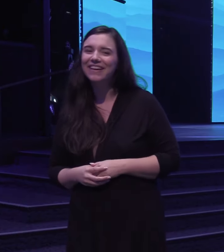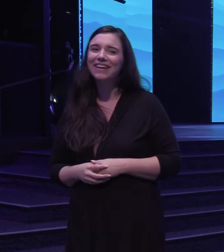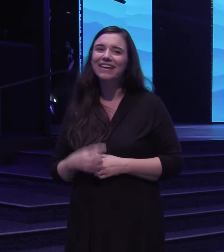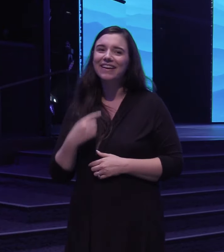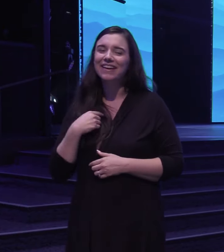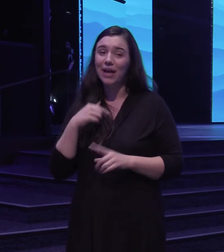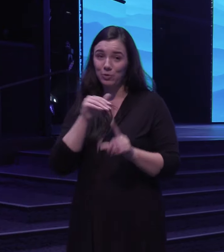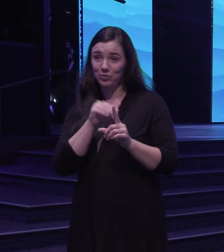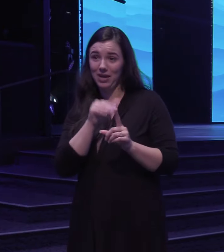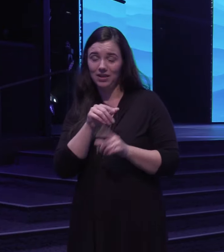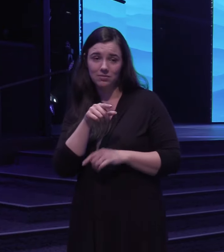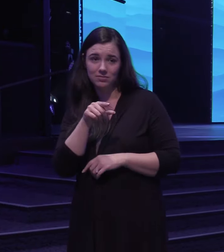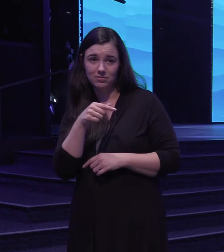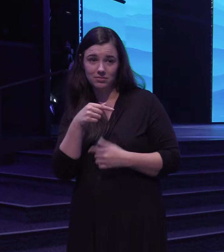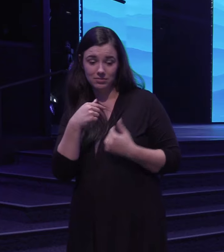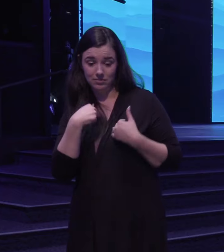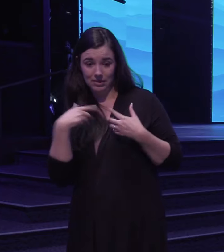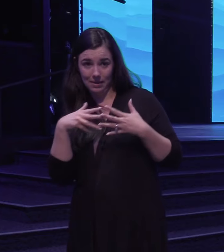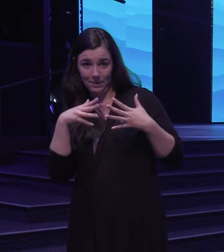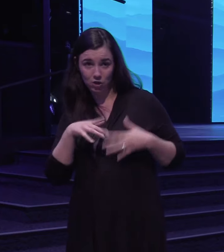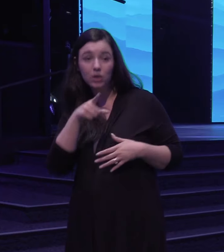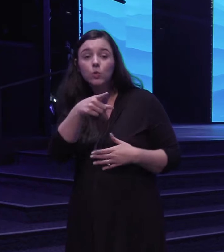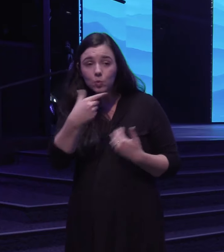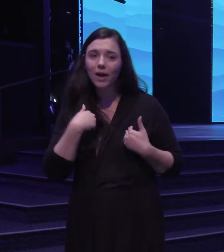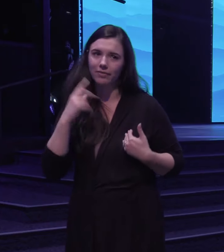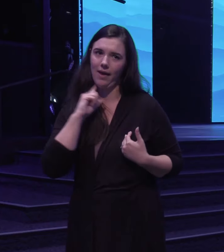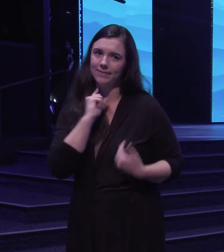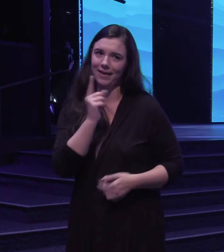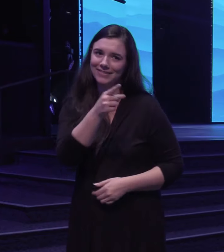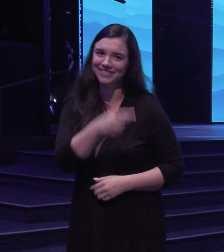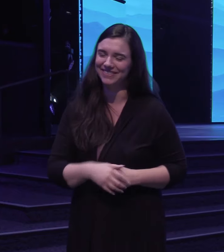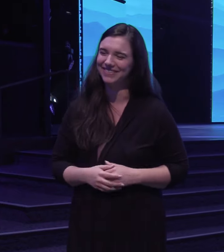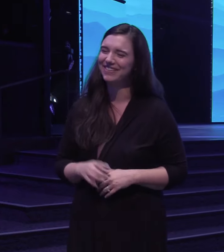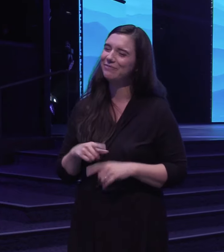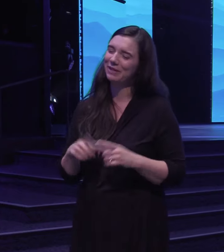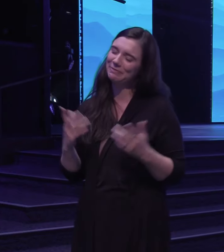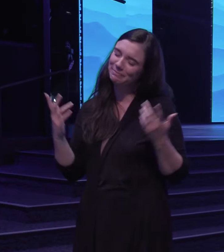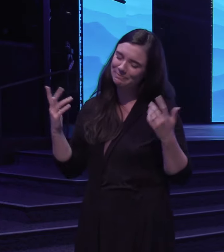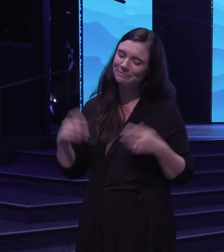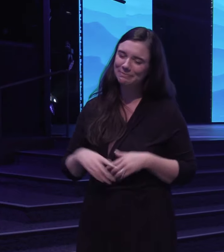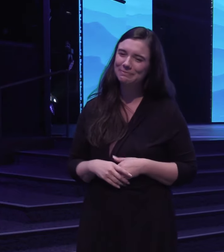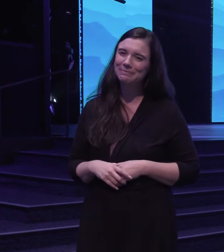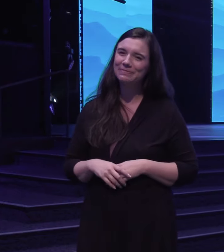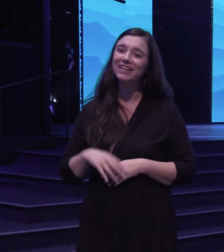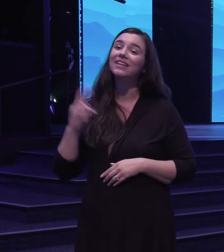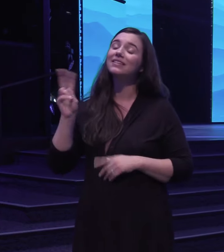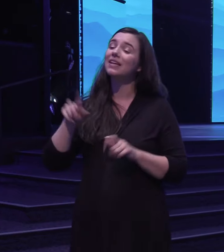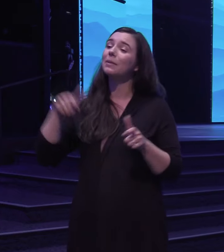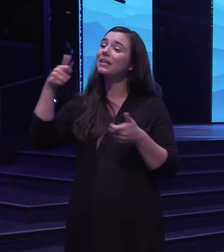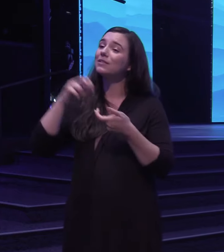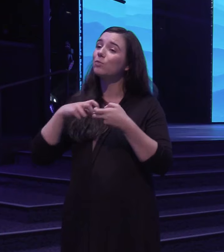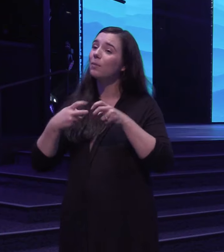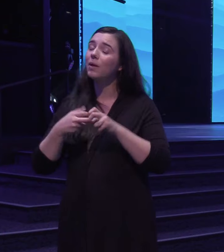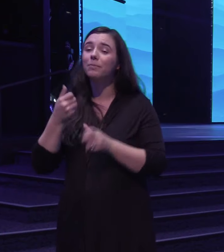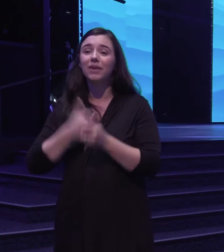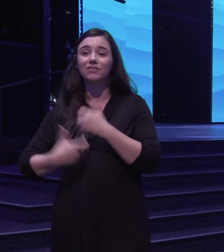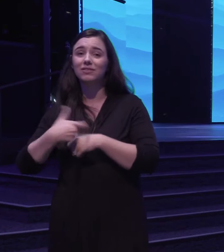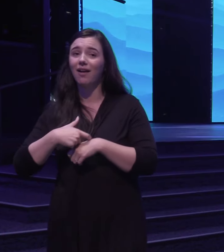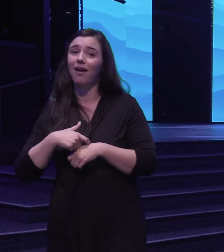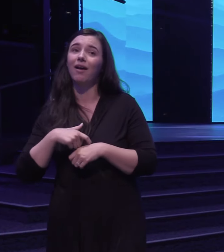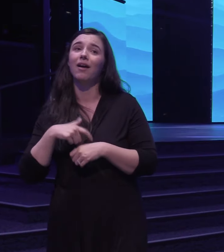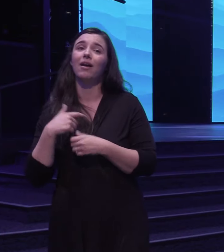And I would remind them, I'm the American, you have the accent. But second biggest problem is every time I sat